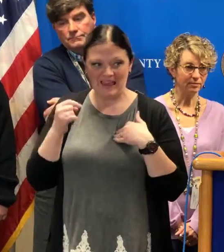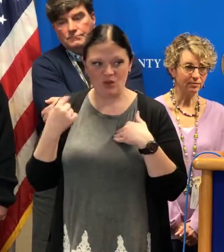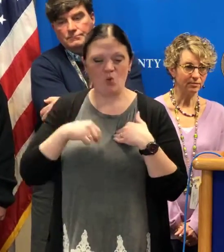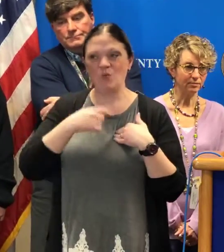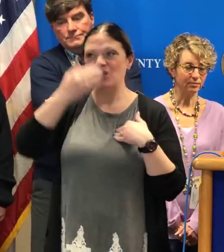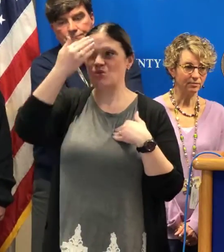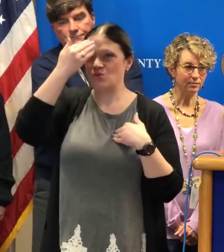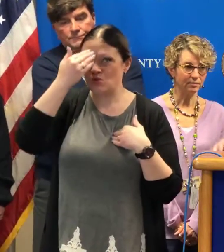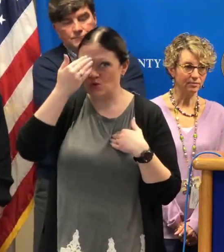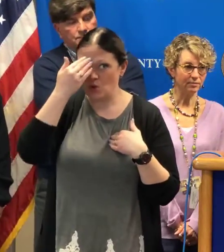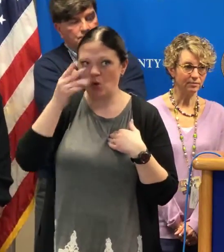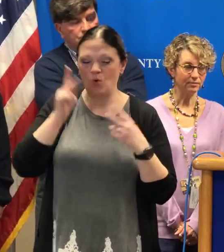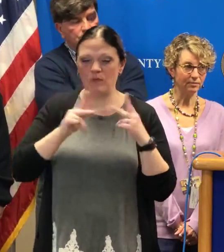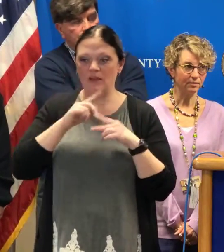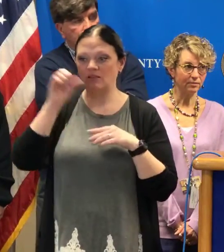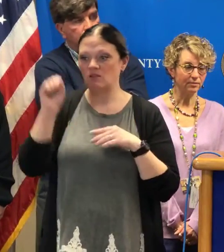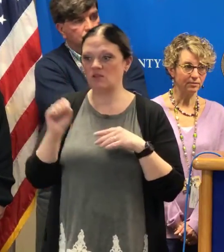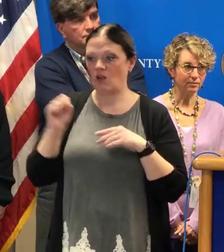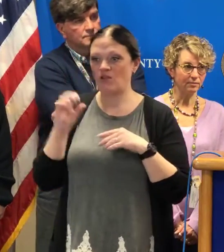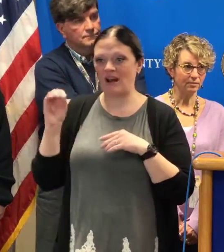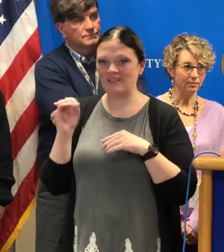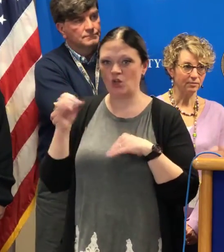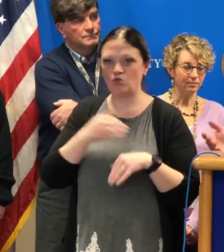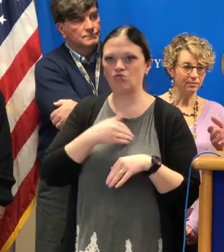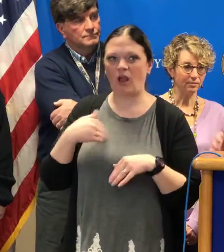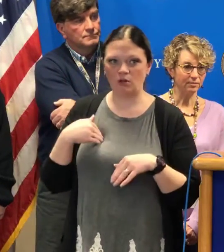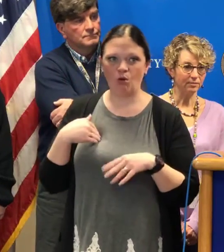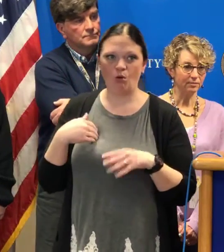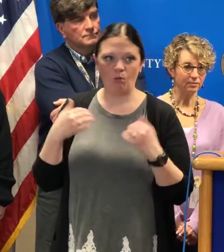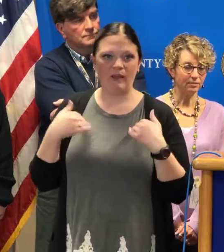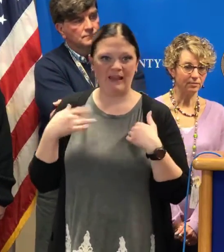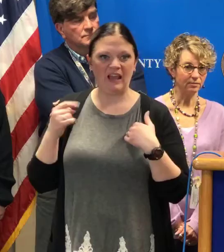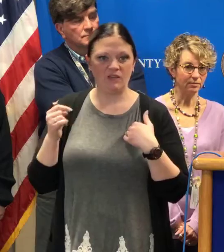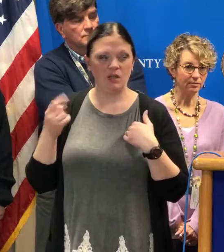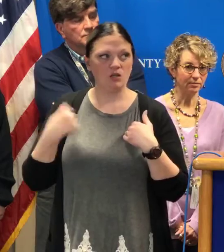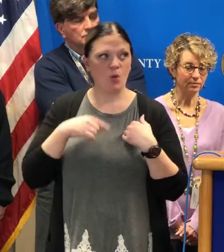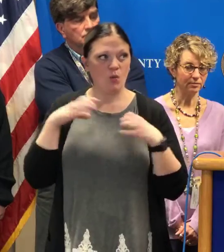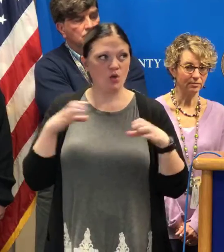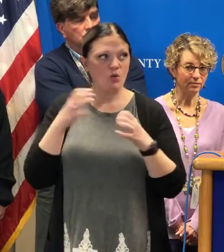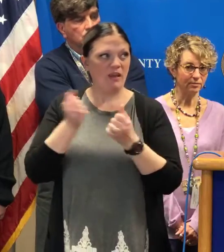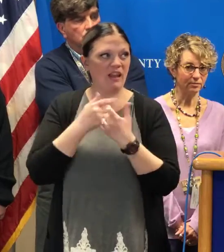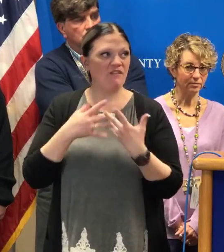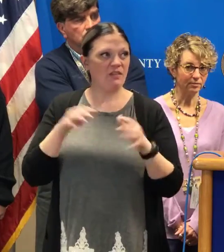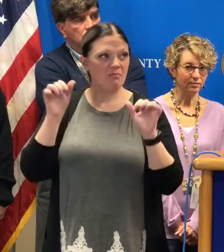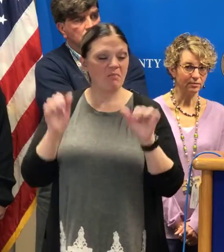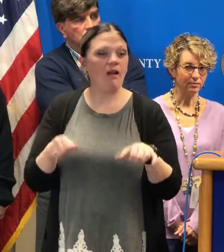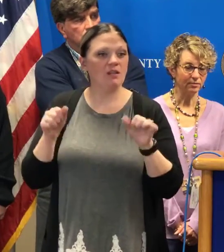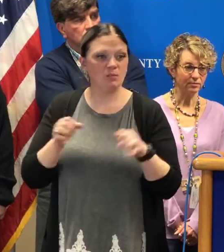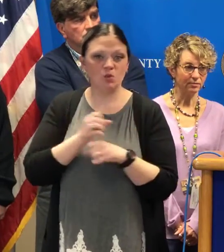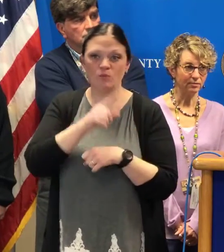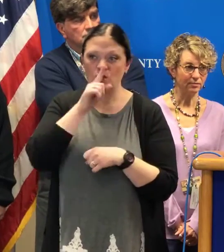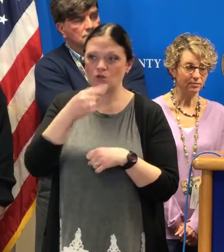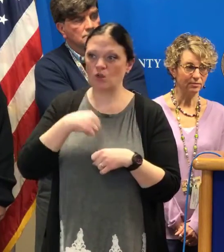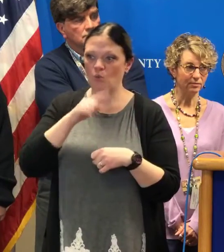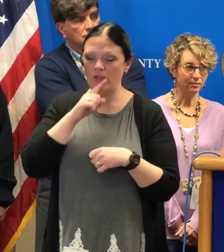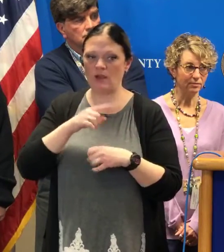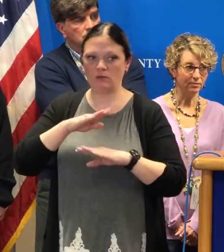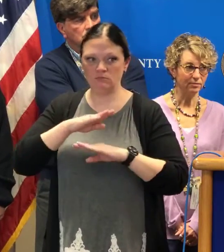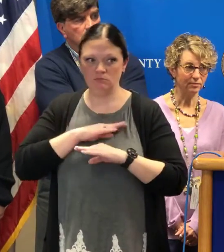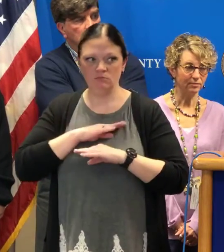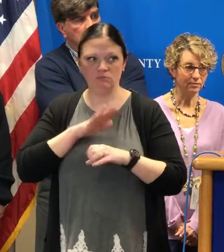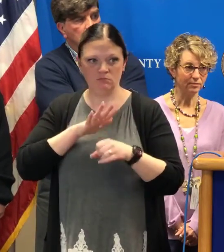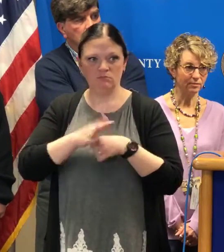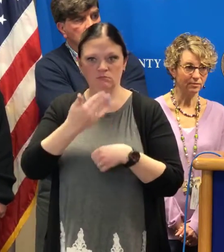there's individuals in Southern Ontario and the Toronto area that have it. So we're doing everything possible to ensure that we're adequately prepared when we